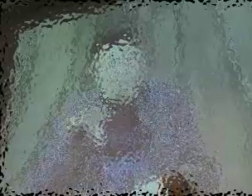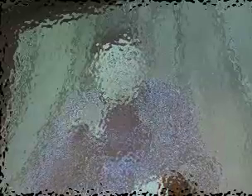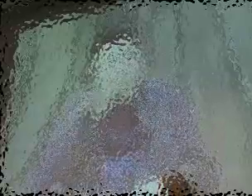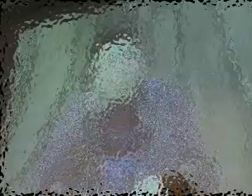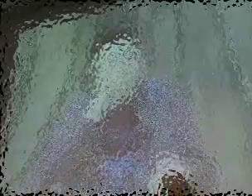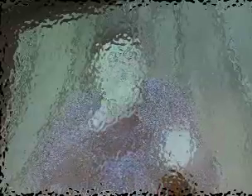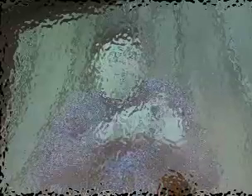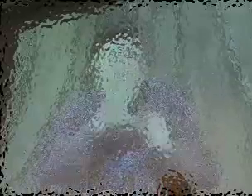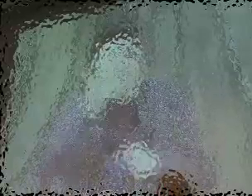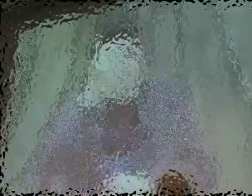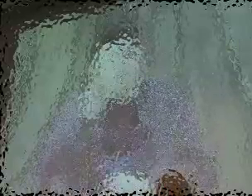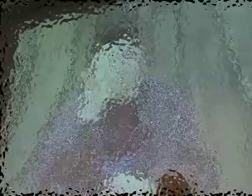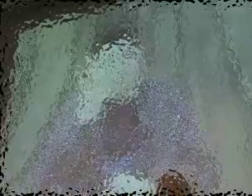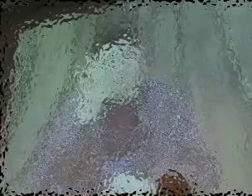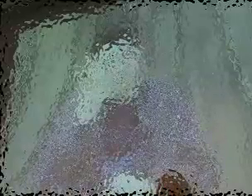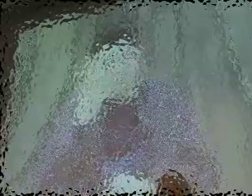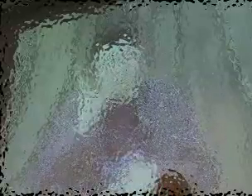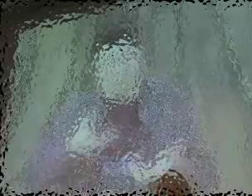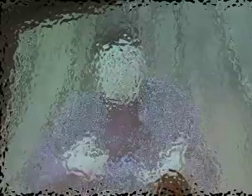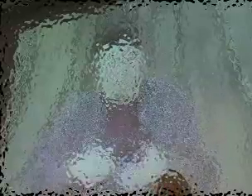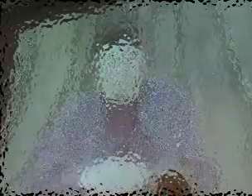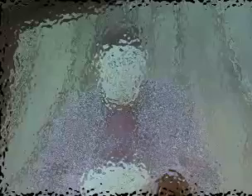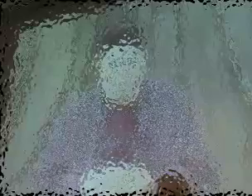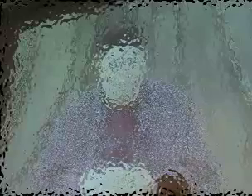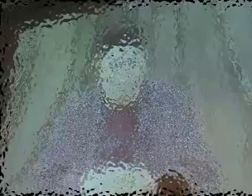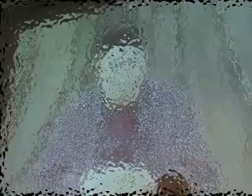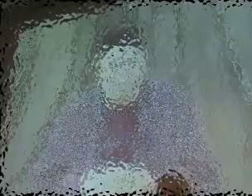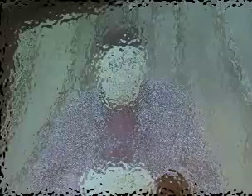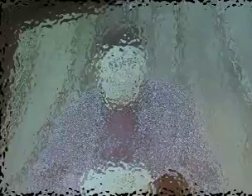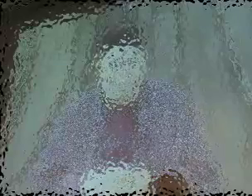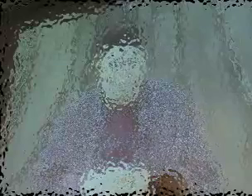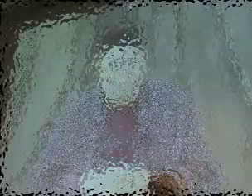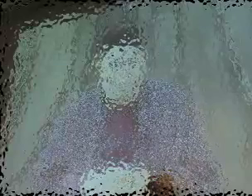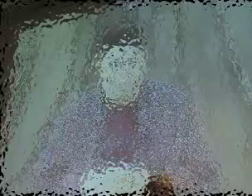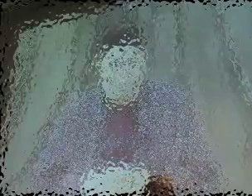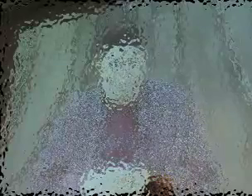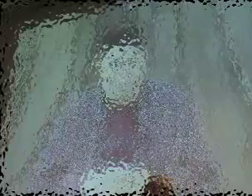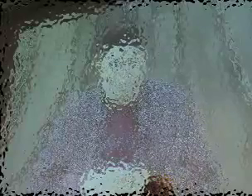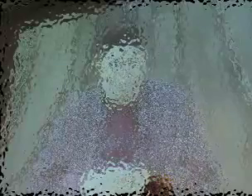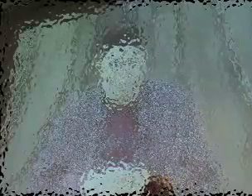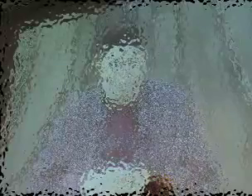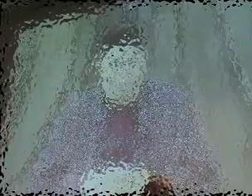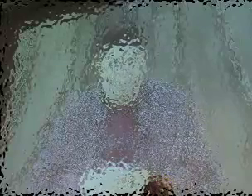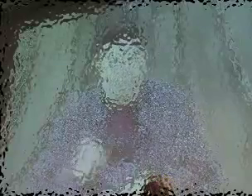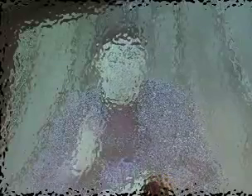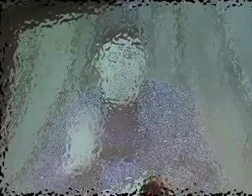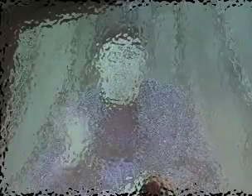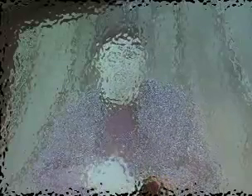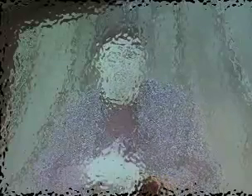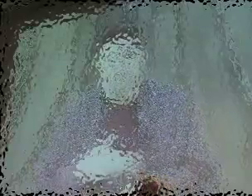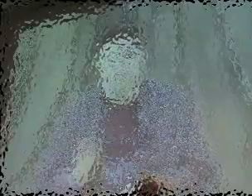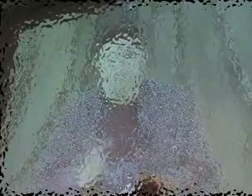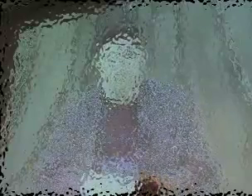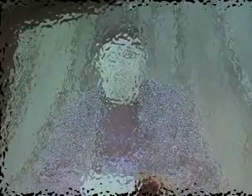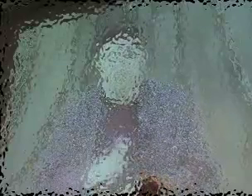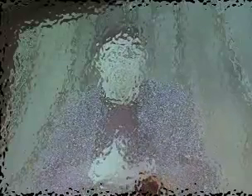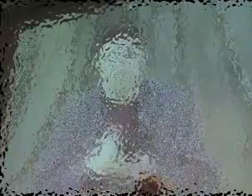score was 4-2-7. He's exactly transliterating that. and has no, wait a minute, no,